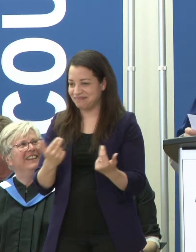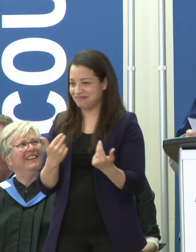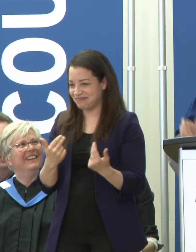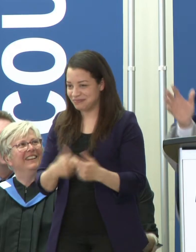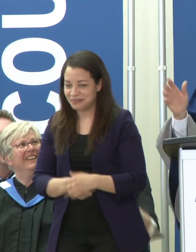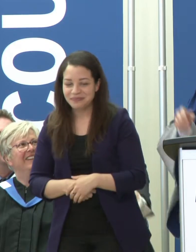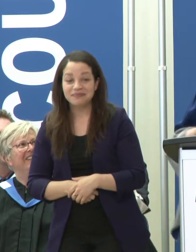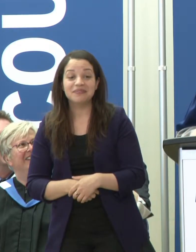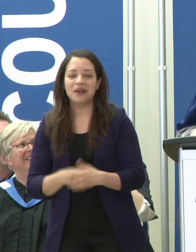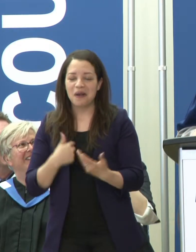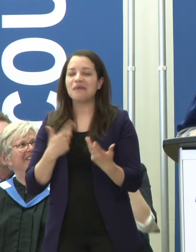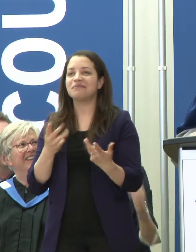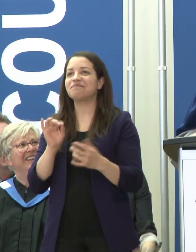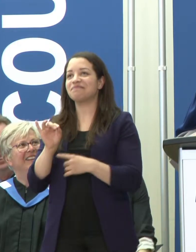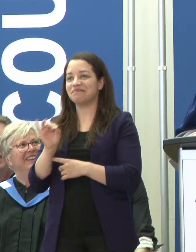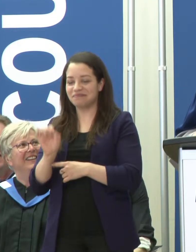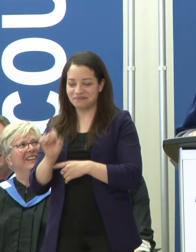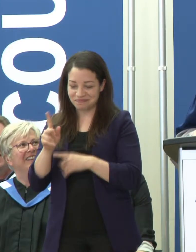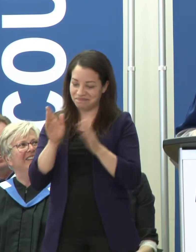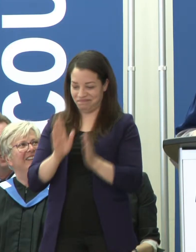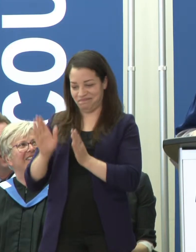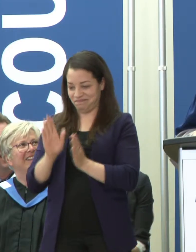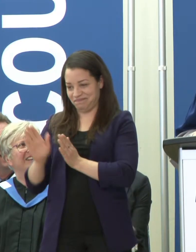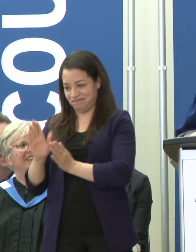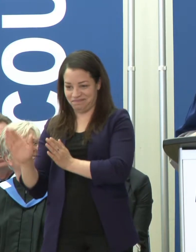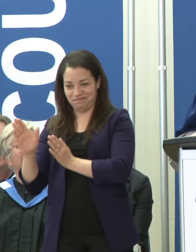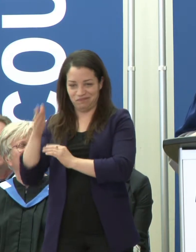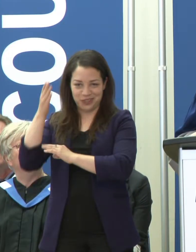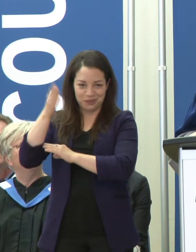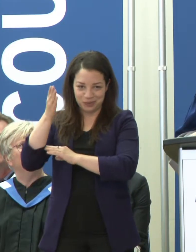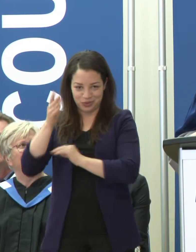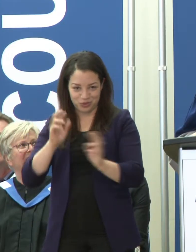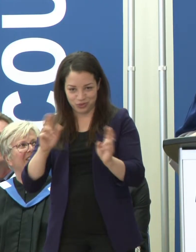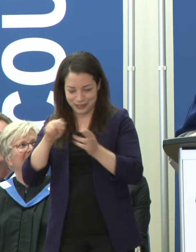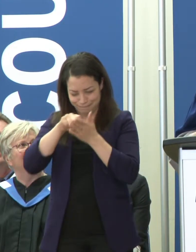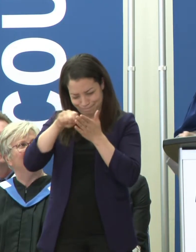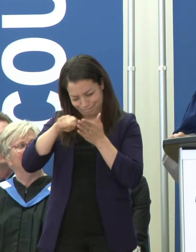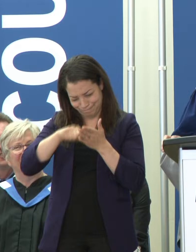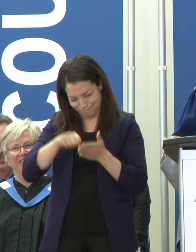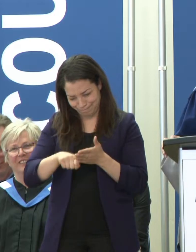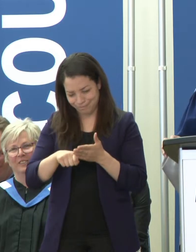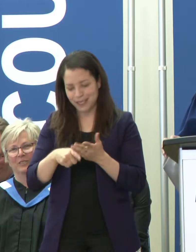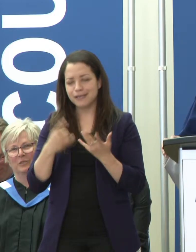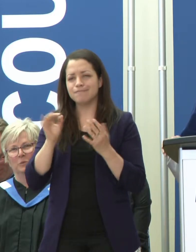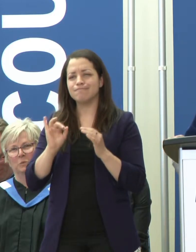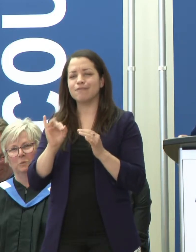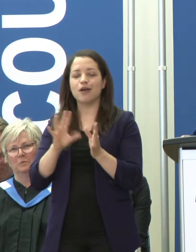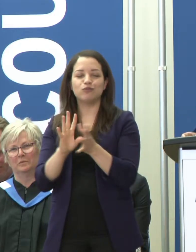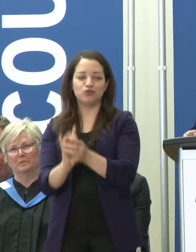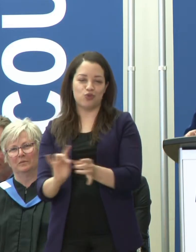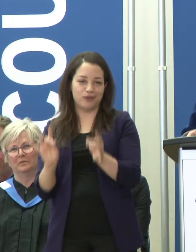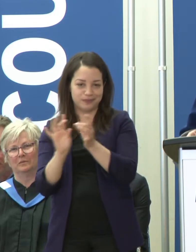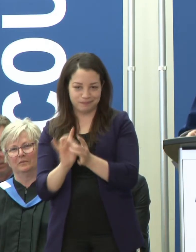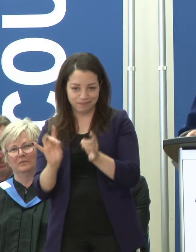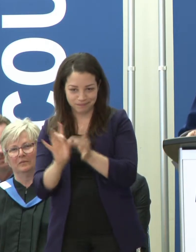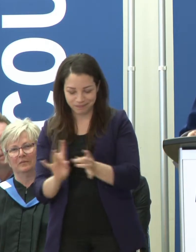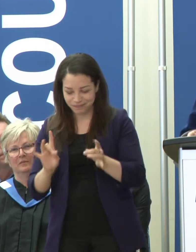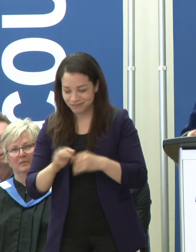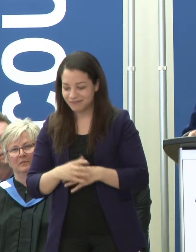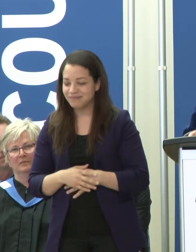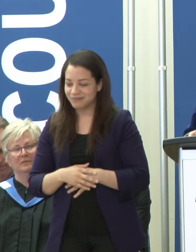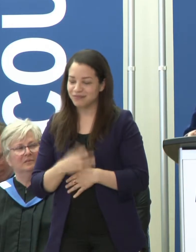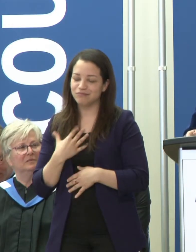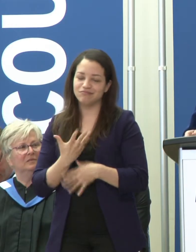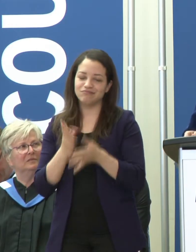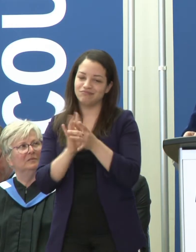So as I kind of laughed that off and I prepared the rest of my speech, I decided that I would tell you a little story. And this story is by far one of